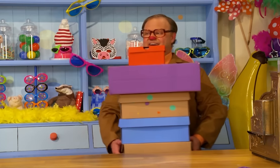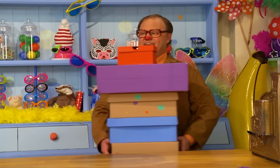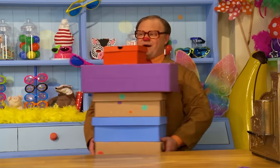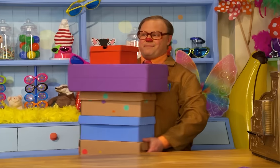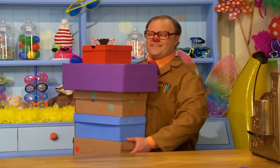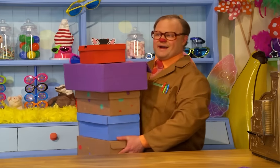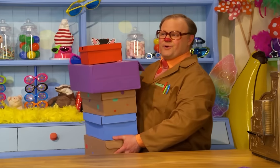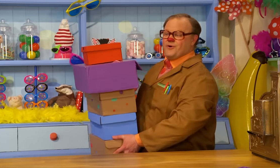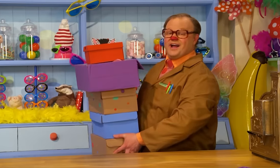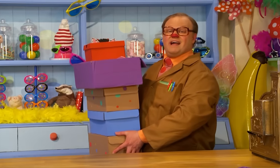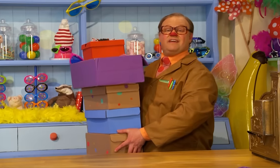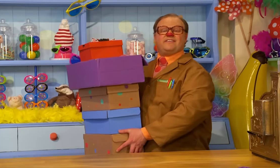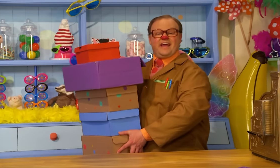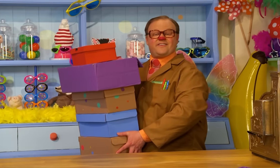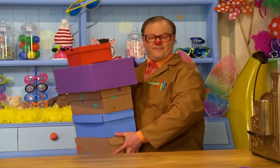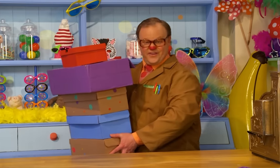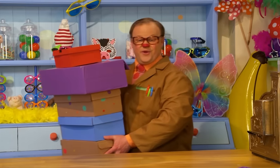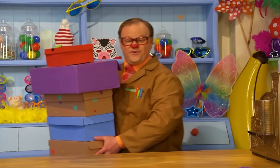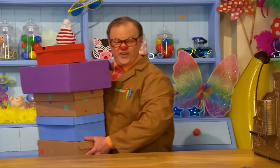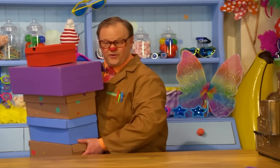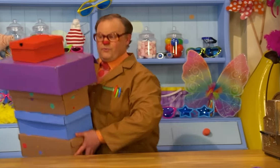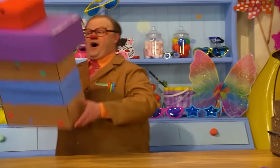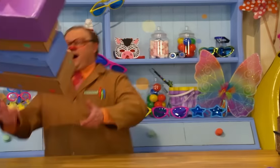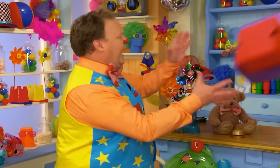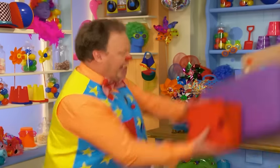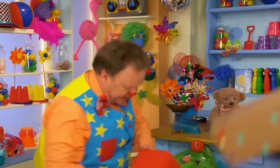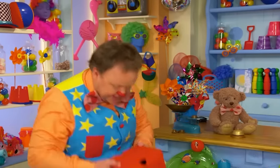There you are, Mr. Tumble. A lovely selection of new shoes.